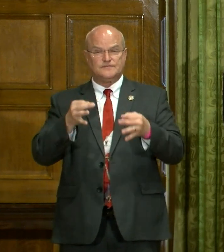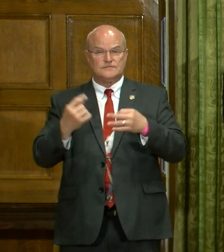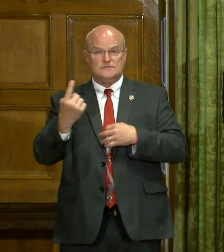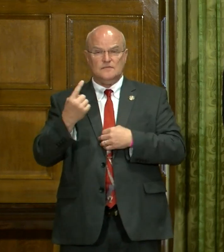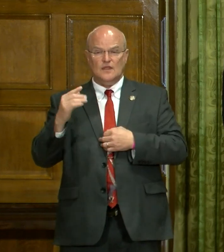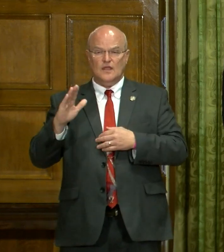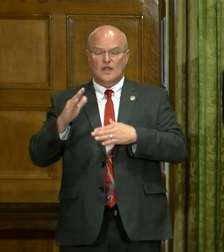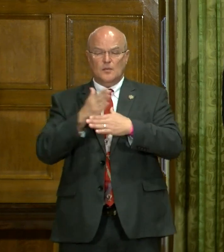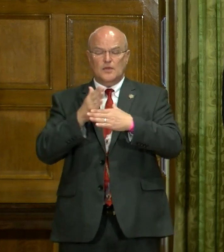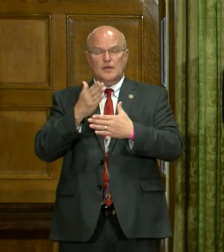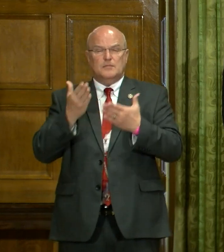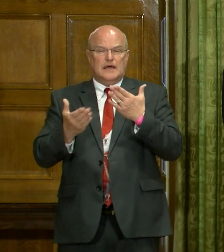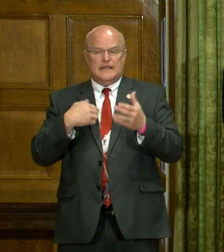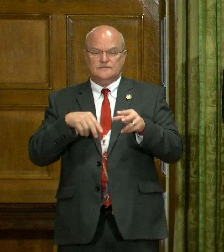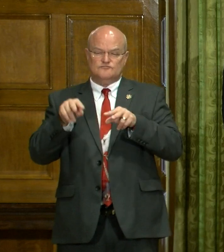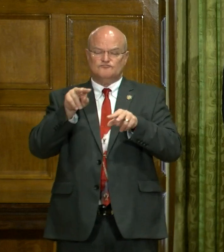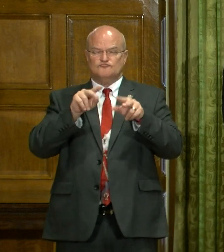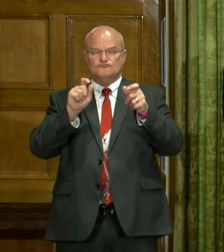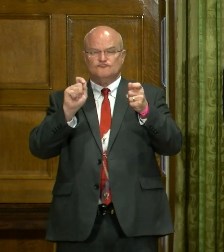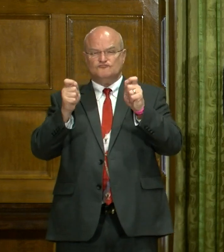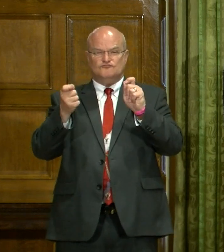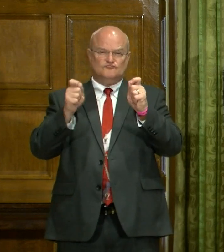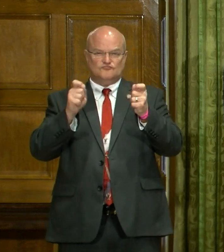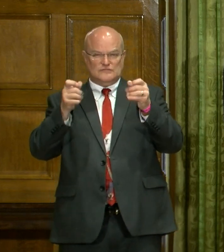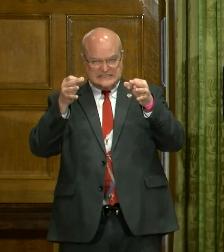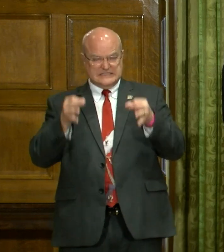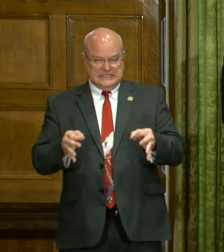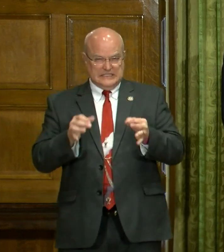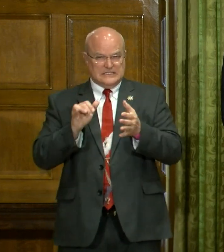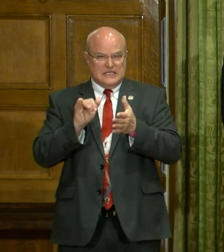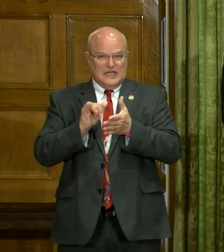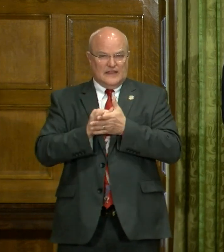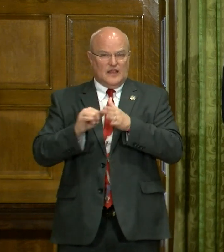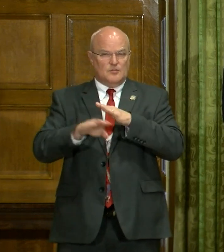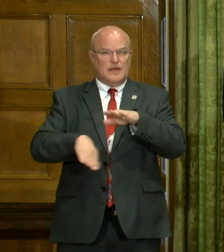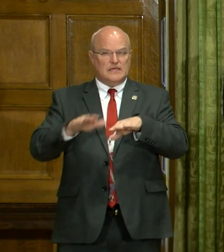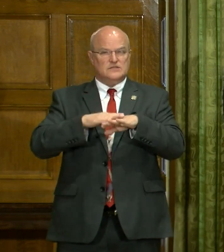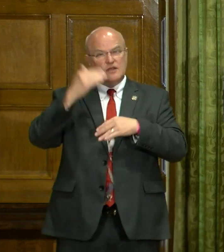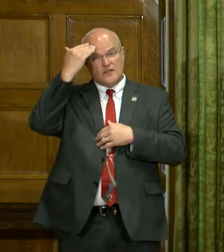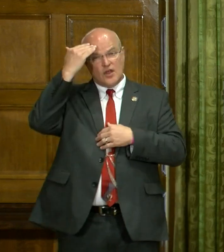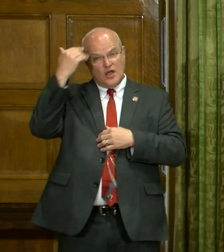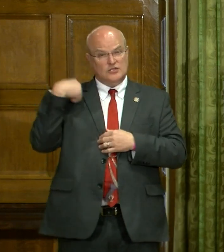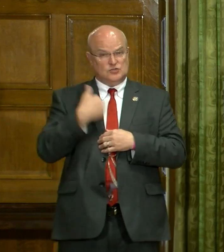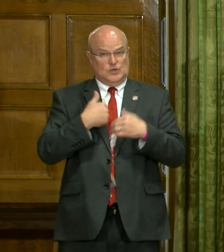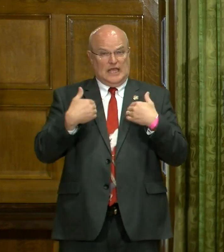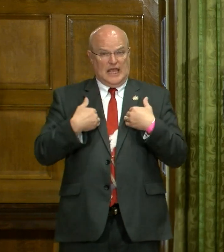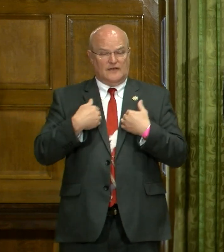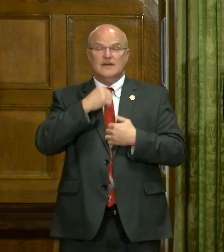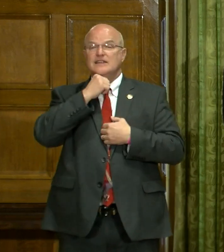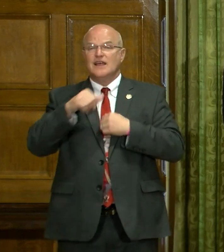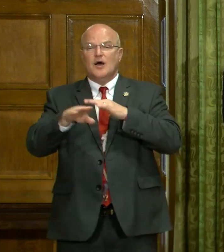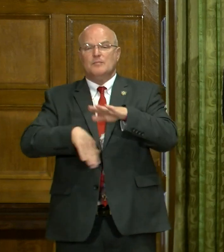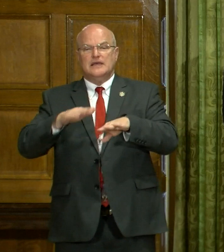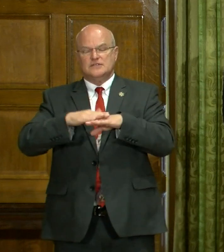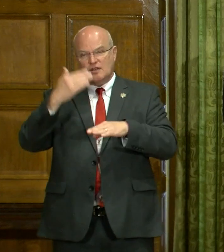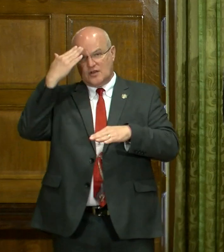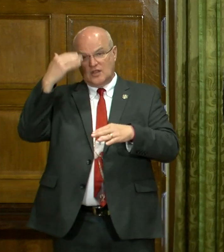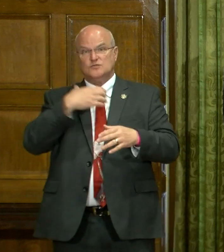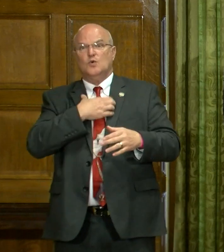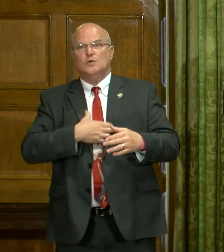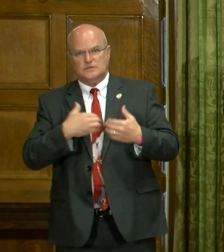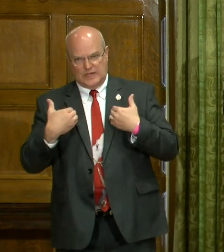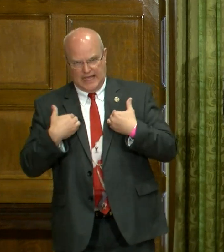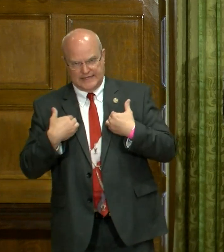it's somewhere in between, we might have to make some decisions that are, you know, based on the knowledge we have, not based on all the knowledge we wish we